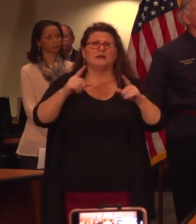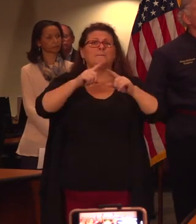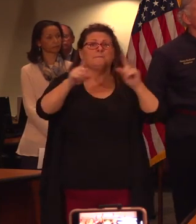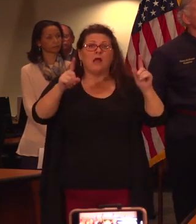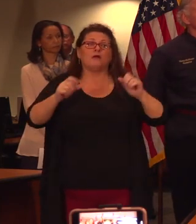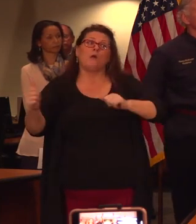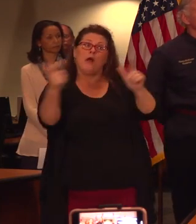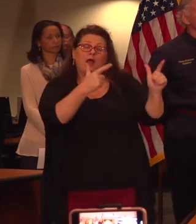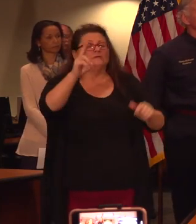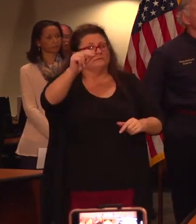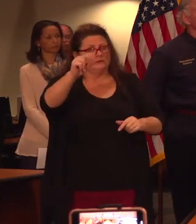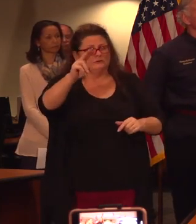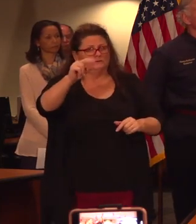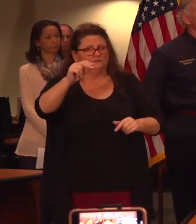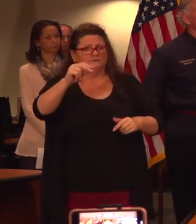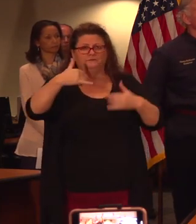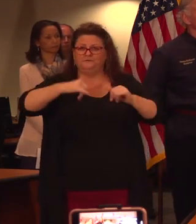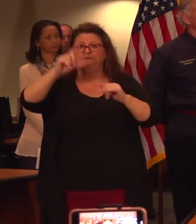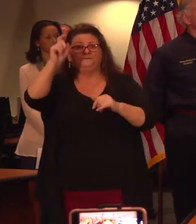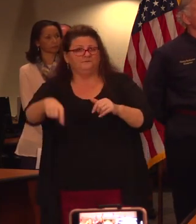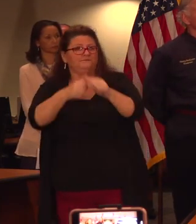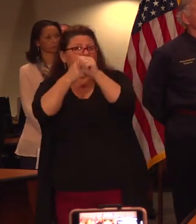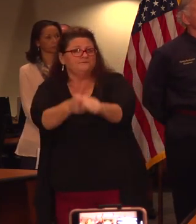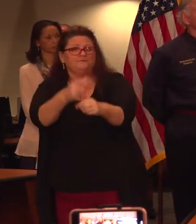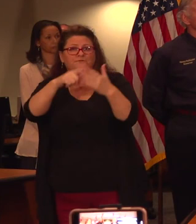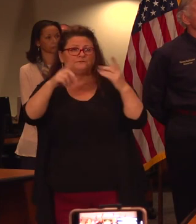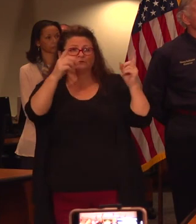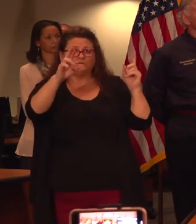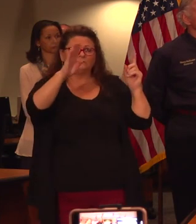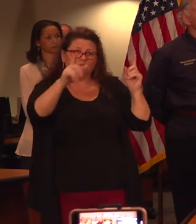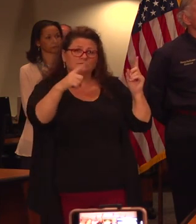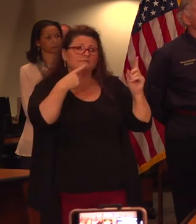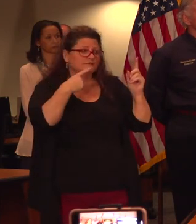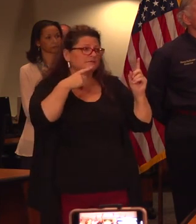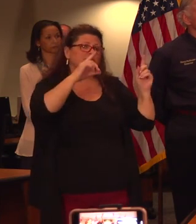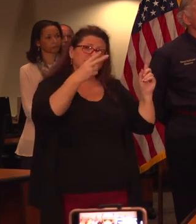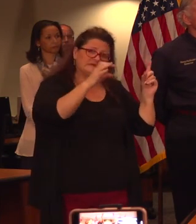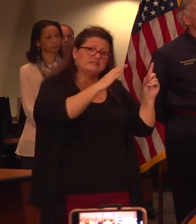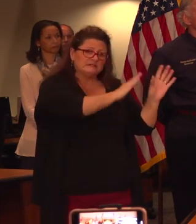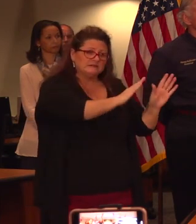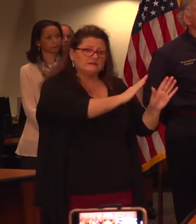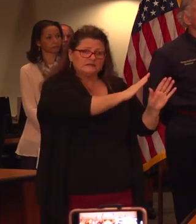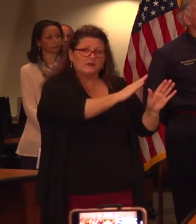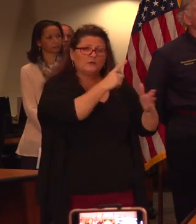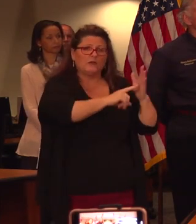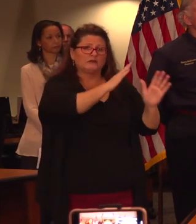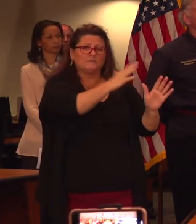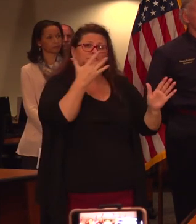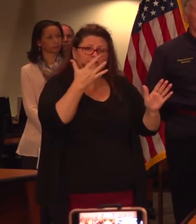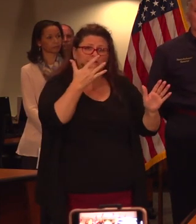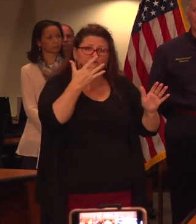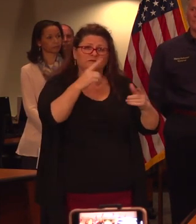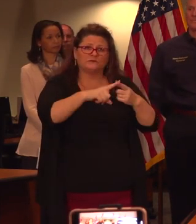ways to go, and we still need to follow the instructions from Dr. Bell and Rick Toomey and others at DHEC as to what practices we